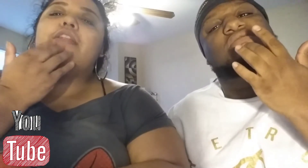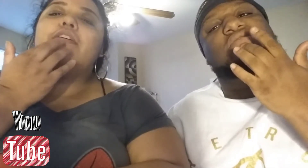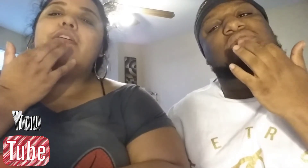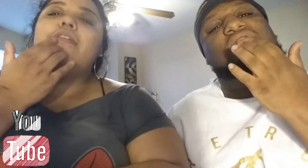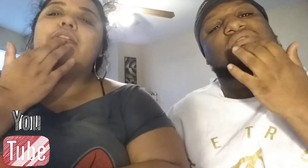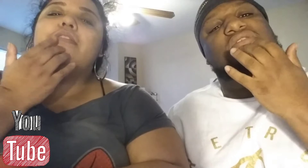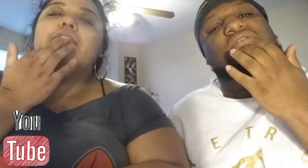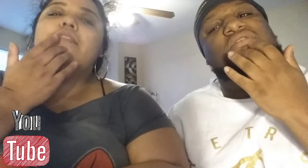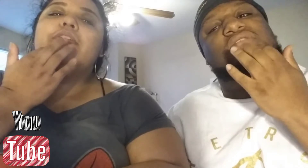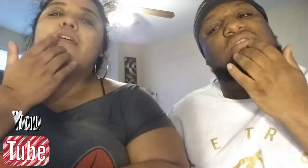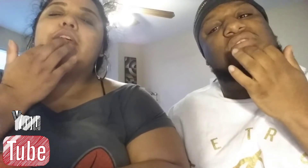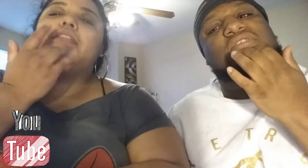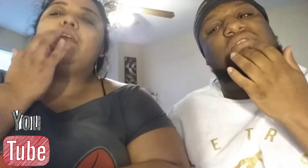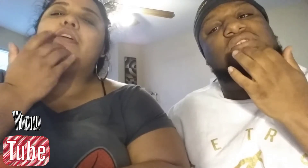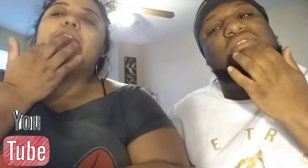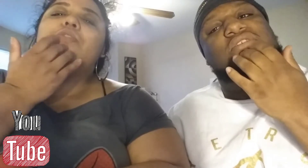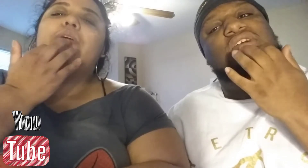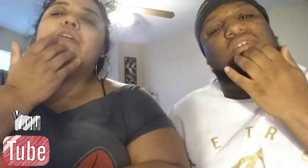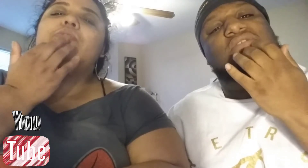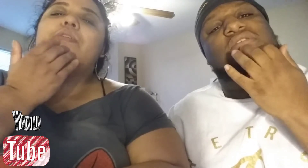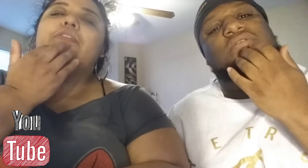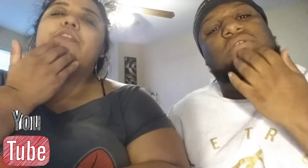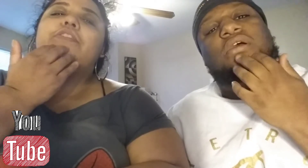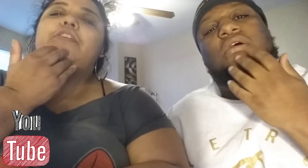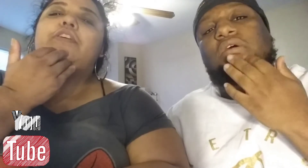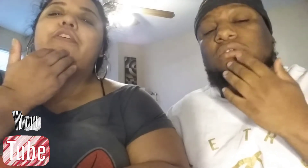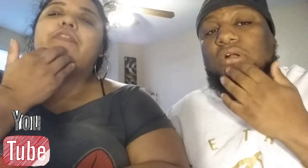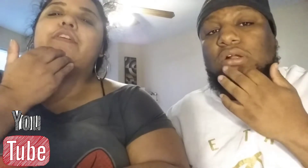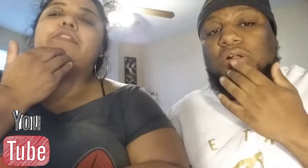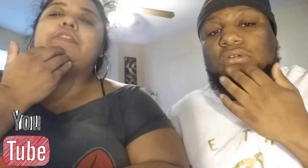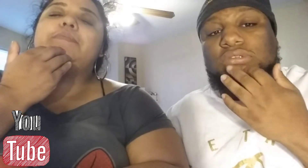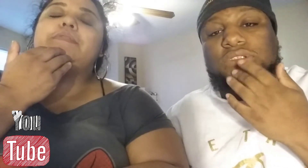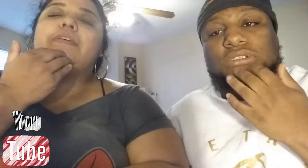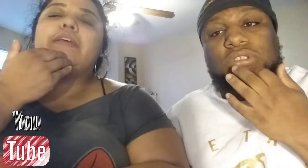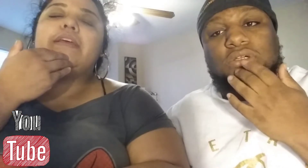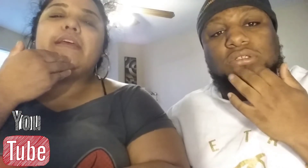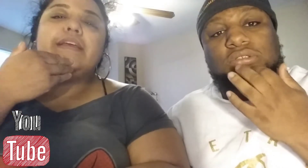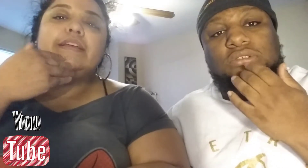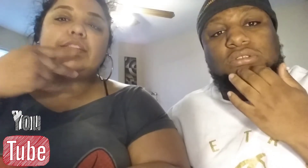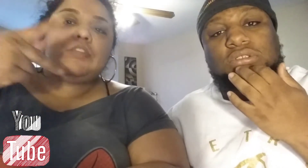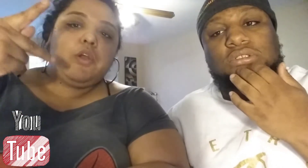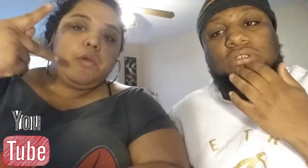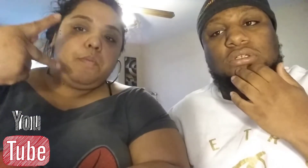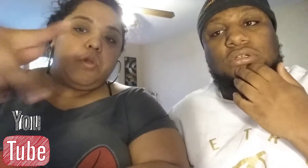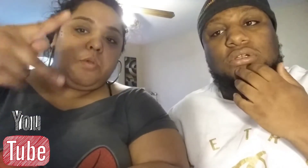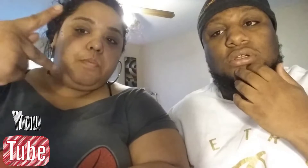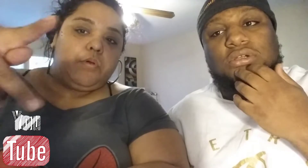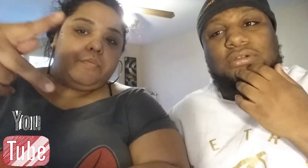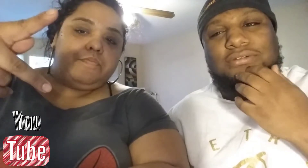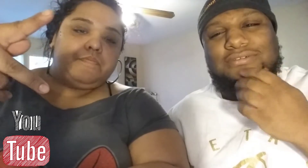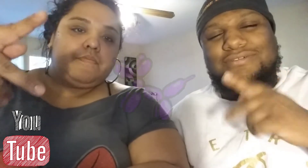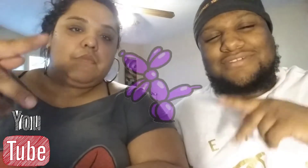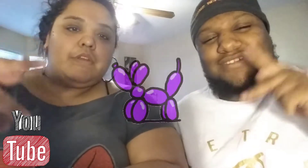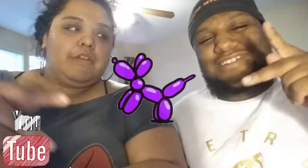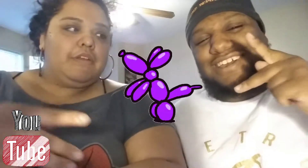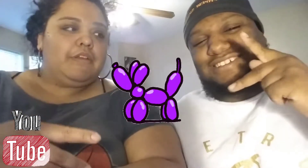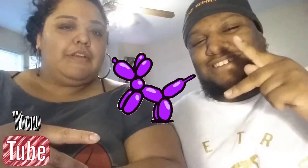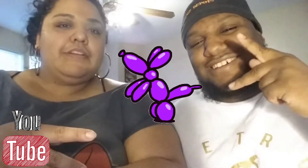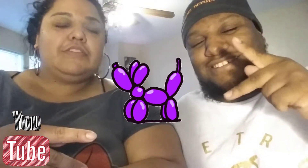Color. Color. Color you're gonna twiggle your fingertips. Mm-hmm. Is purple. Gang sign. So